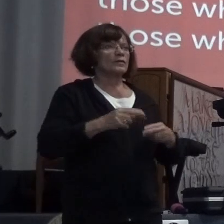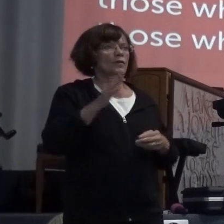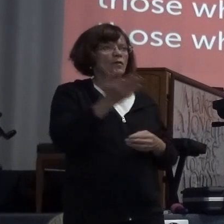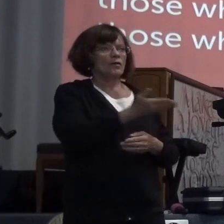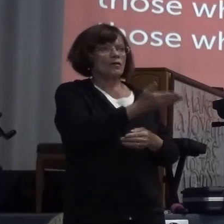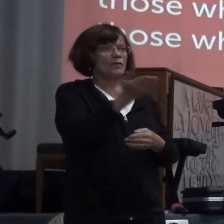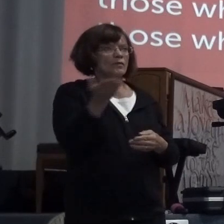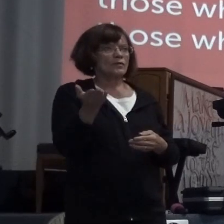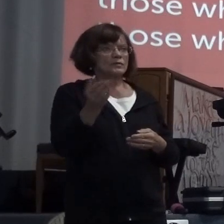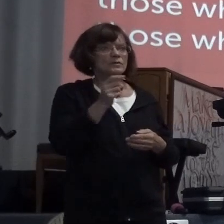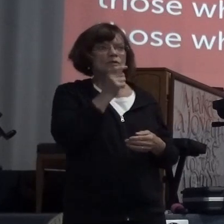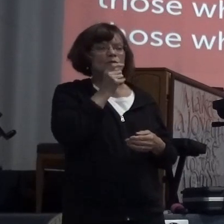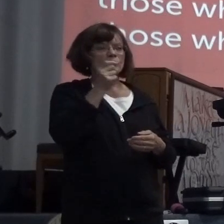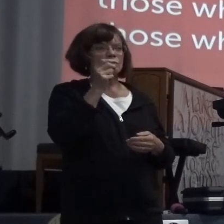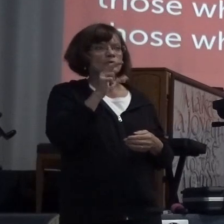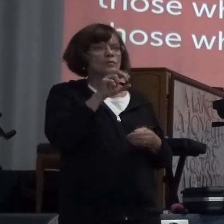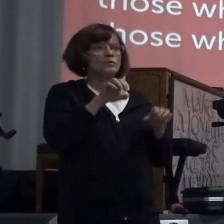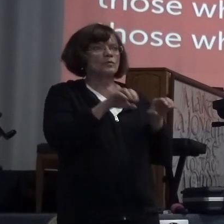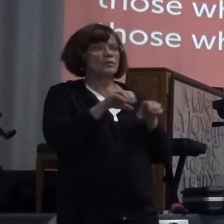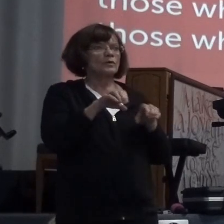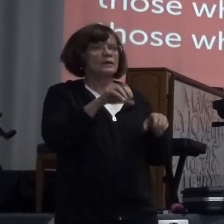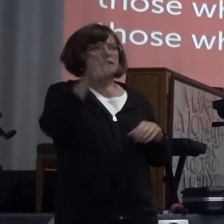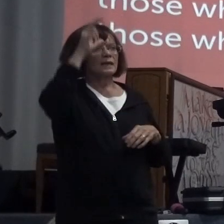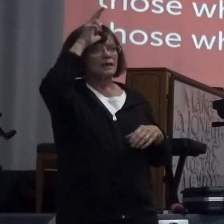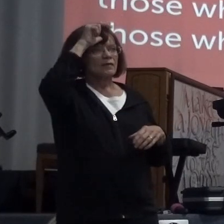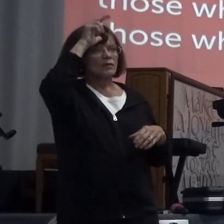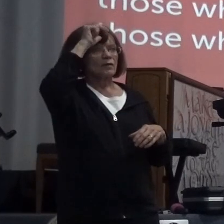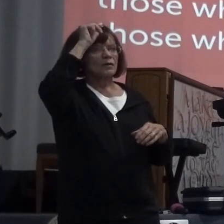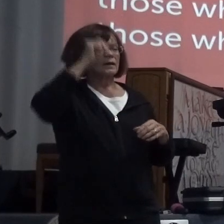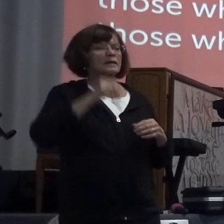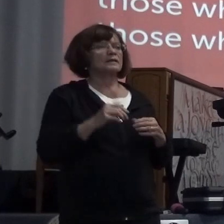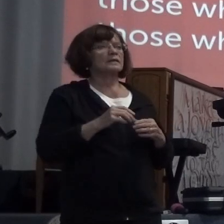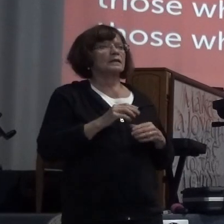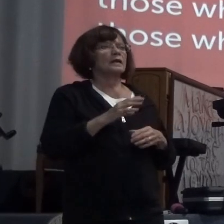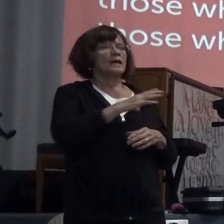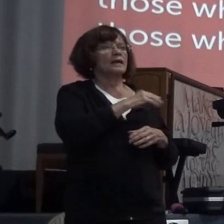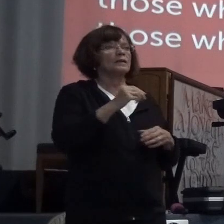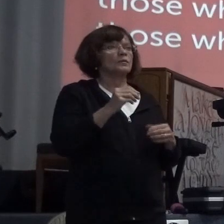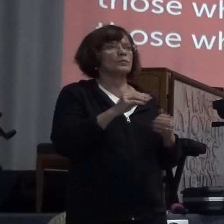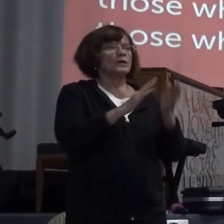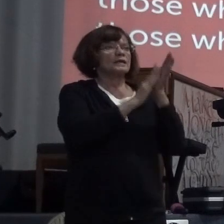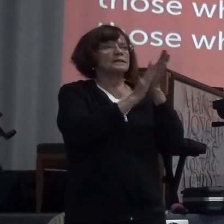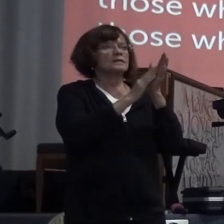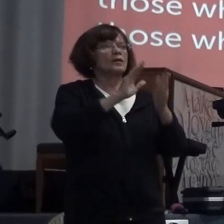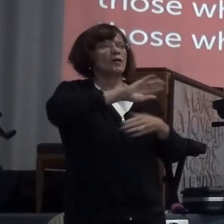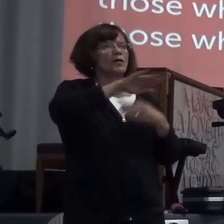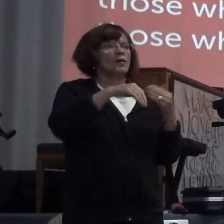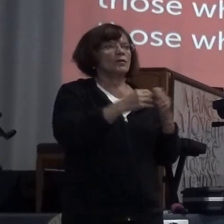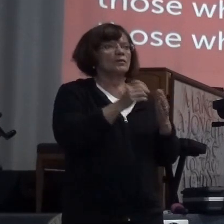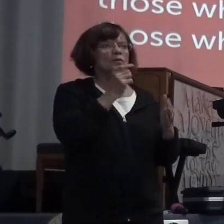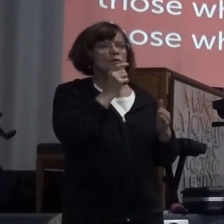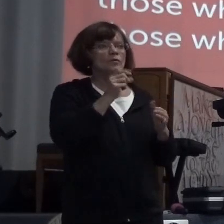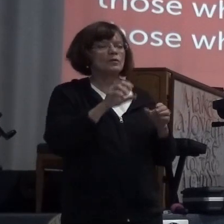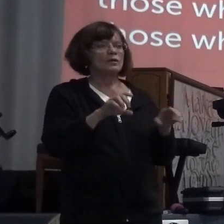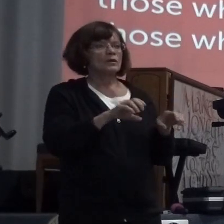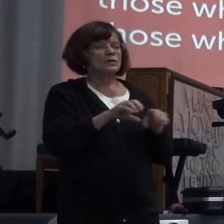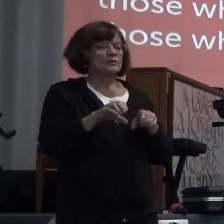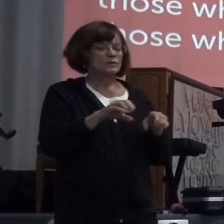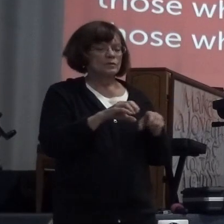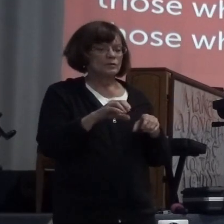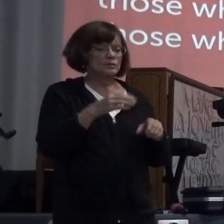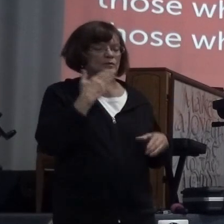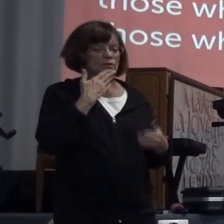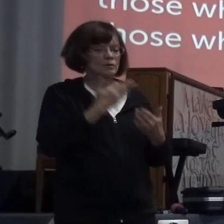Be subject for the Lord's sake to every human institution. Our government's one of those.